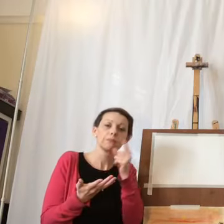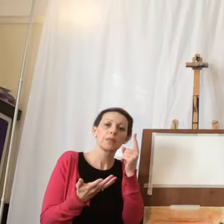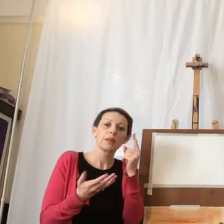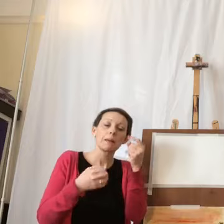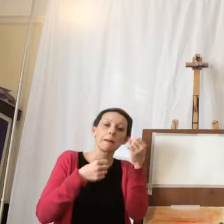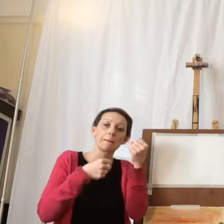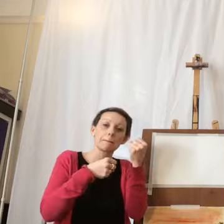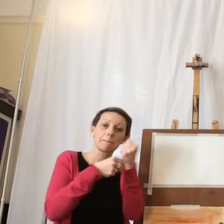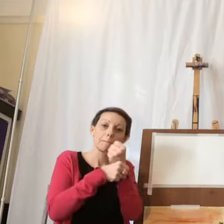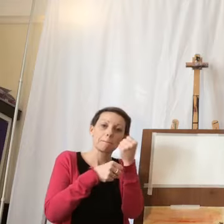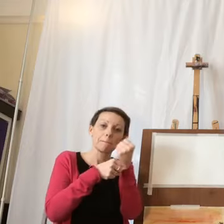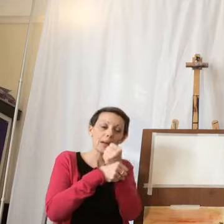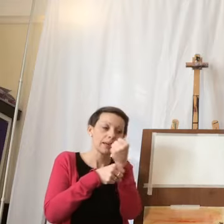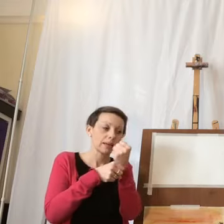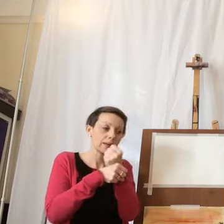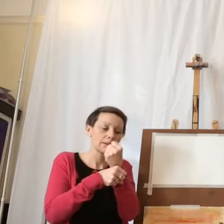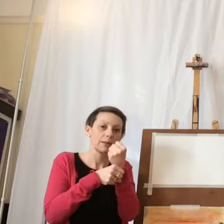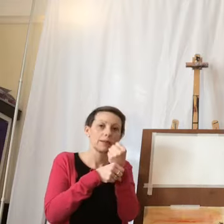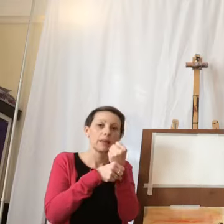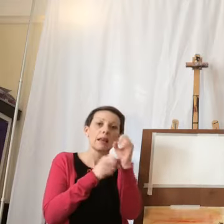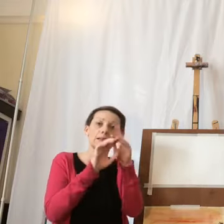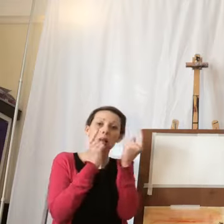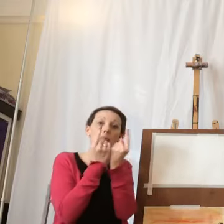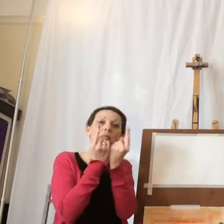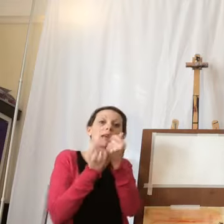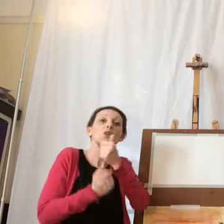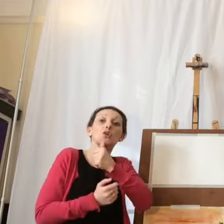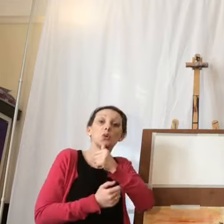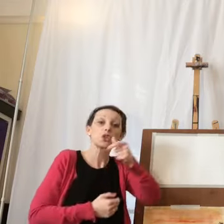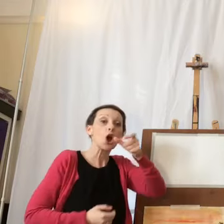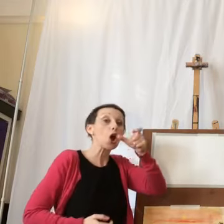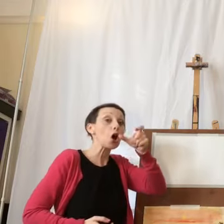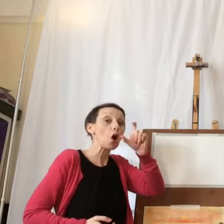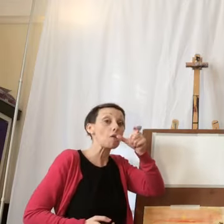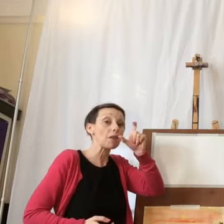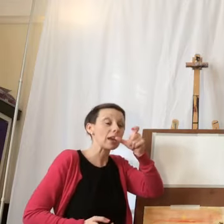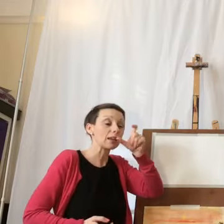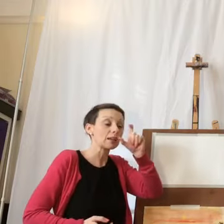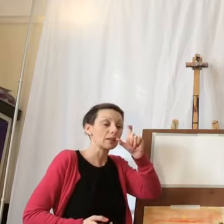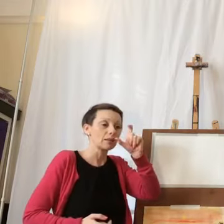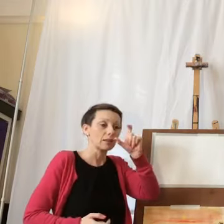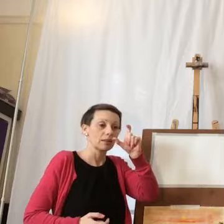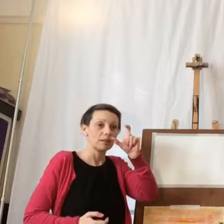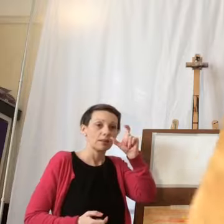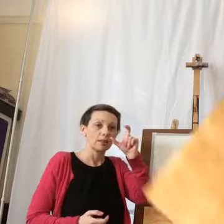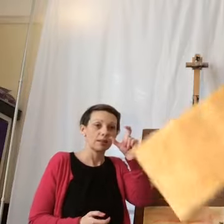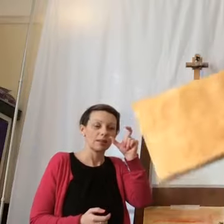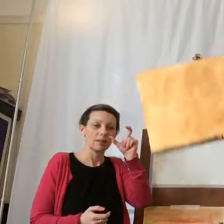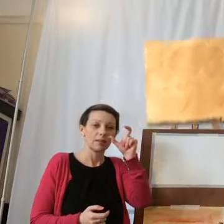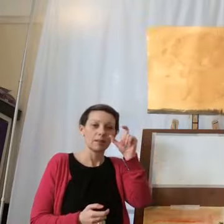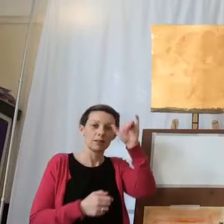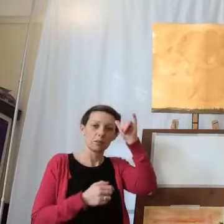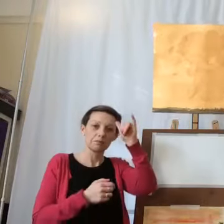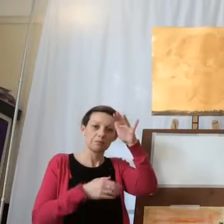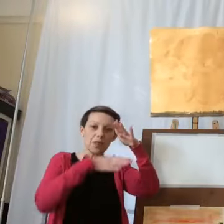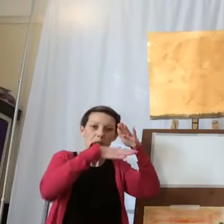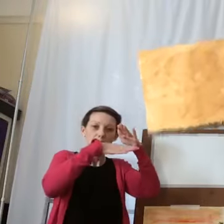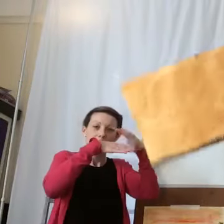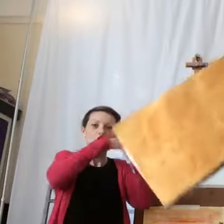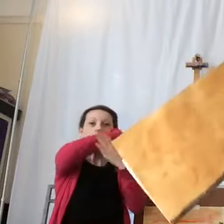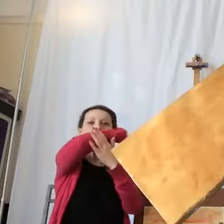with a bit of coffee and you'll get like that sort